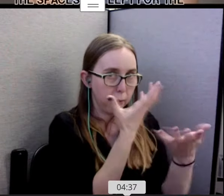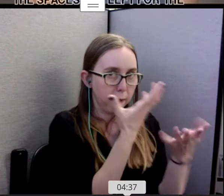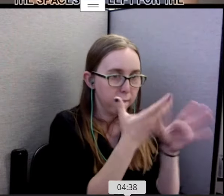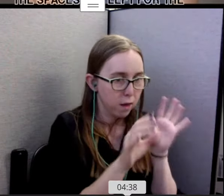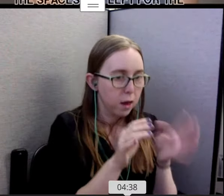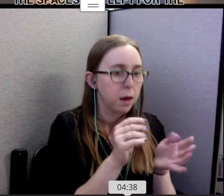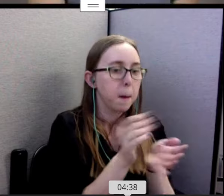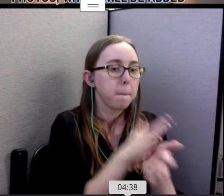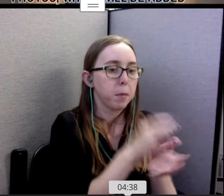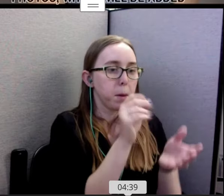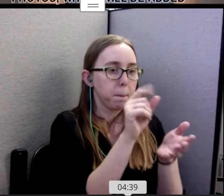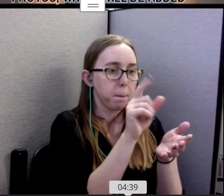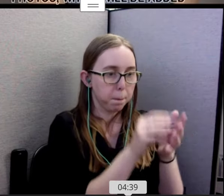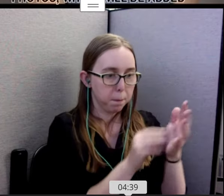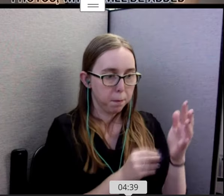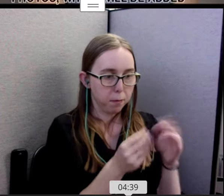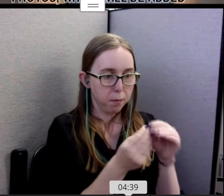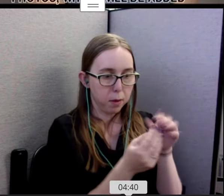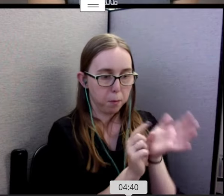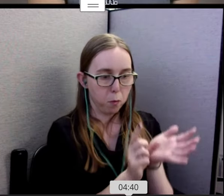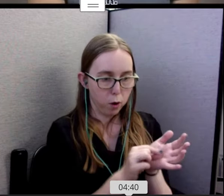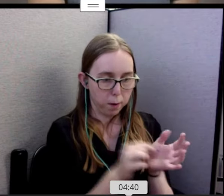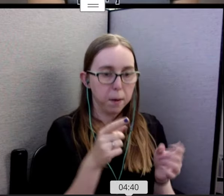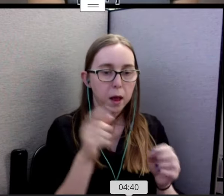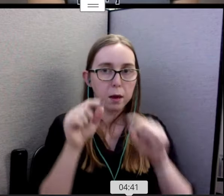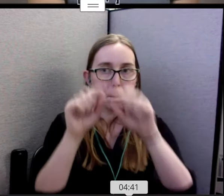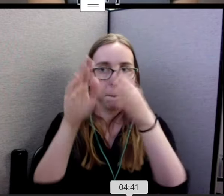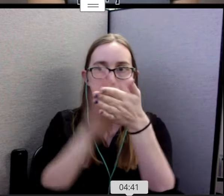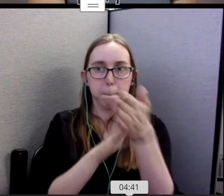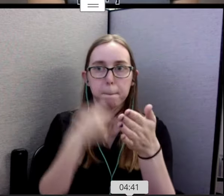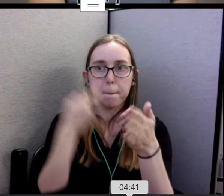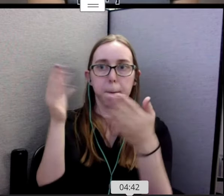The spaces are left for the photos, which will be added later.